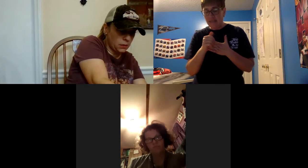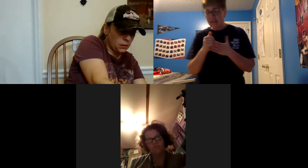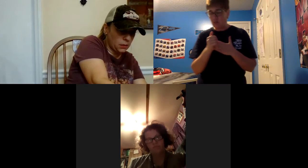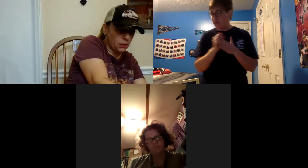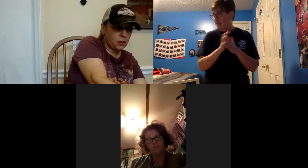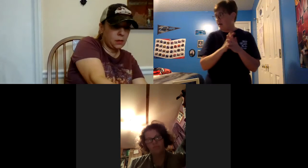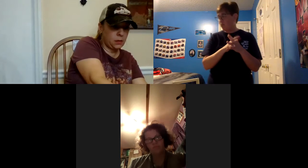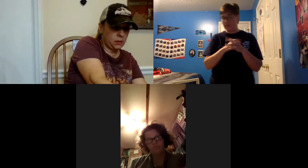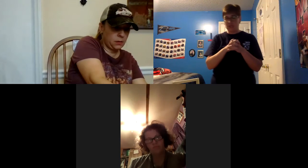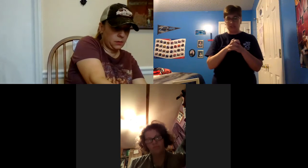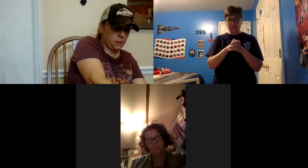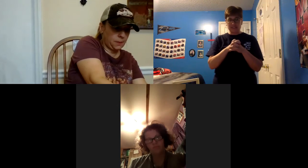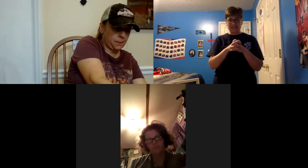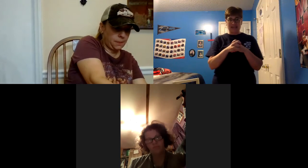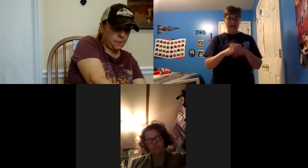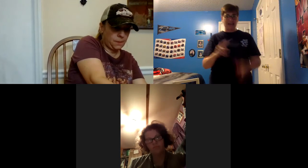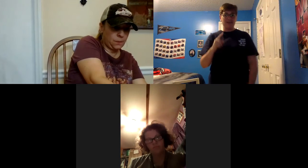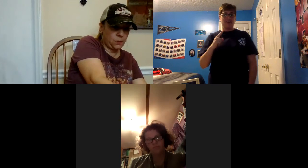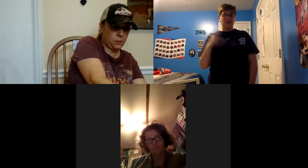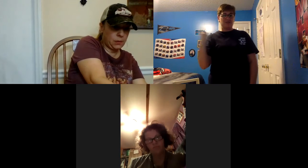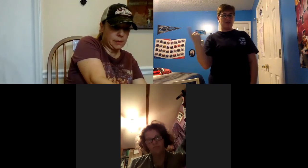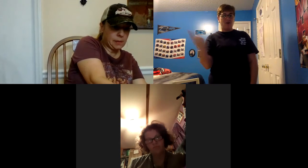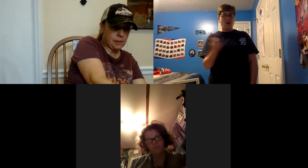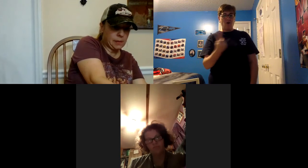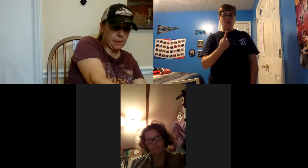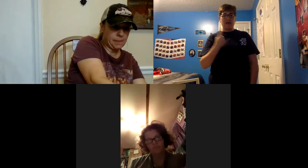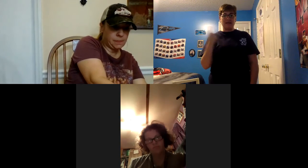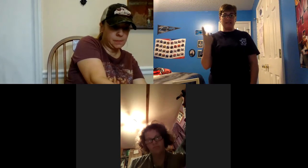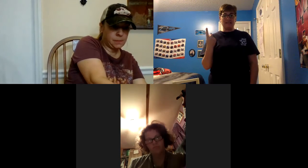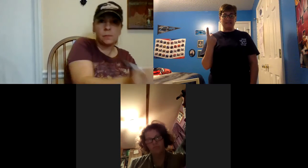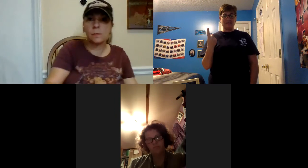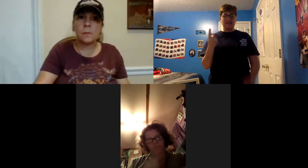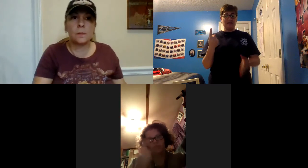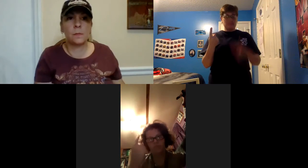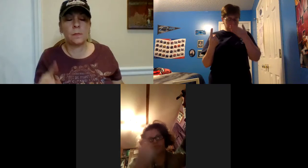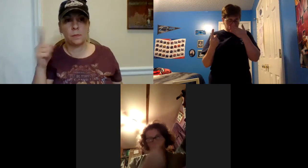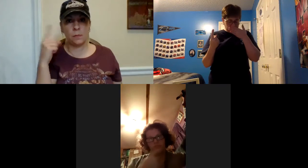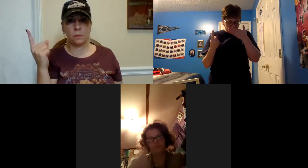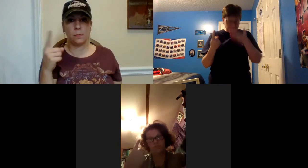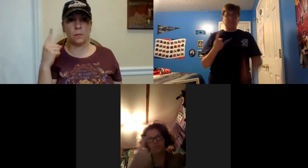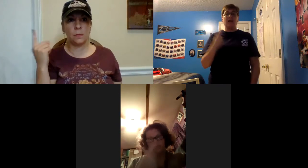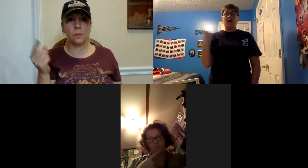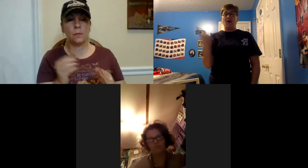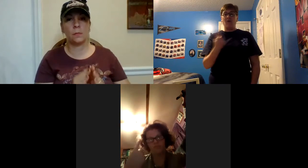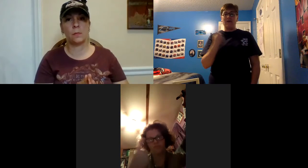Always ask what's up when she looks sad. So always